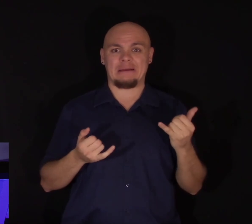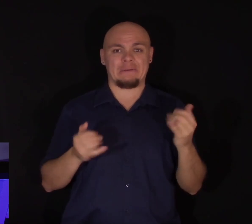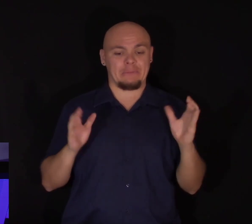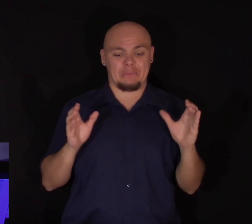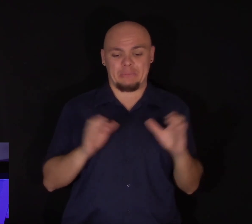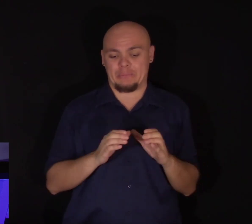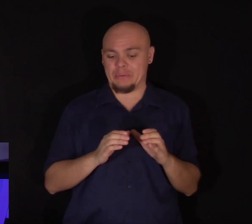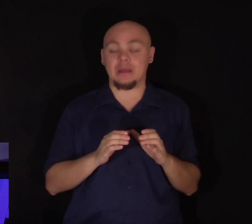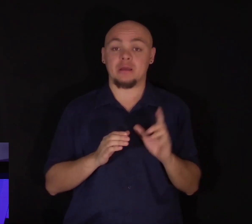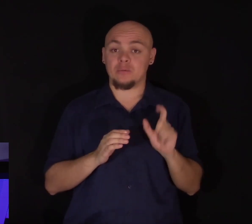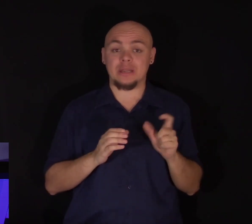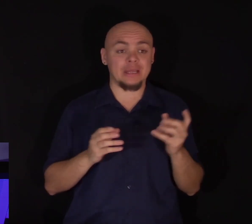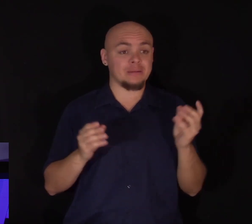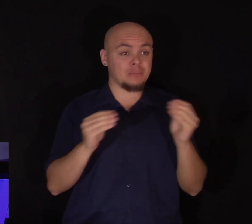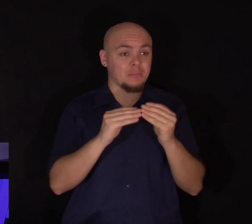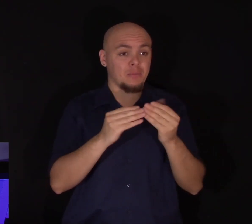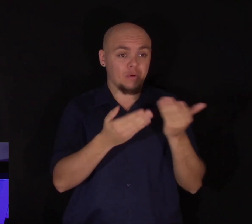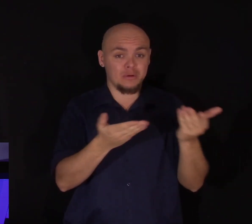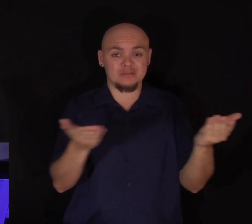And we need more of you.